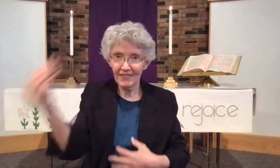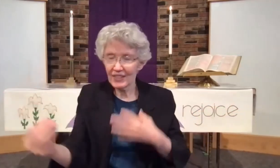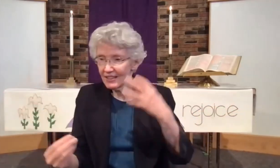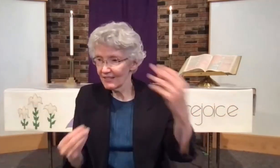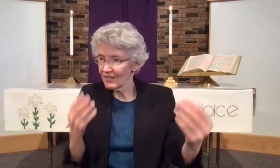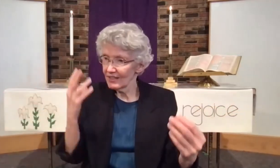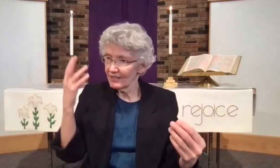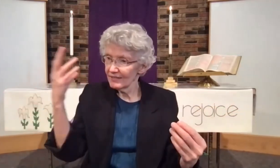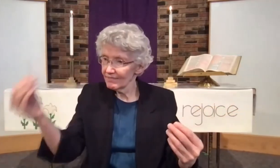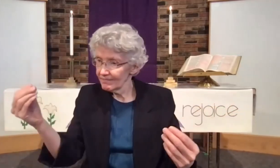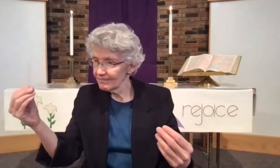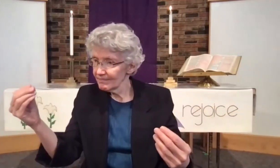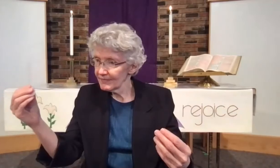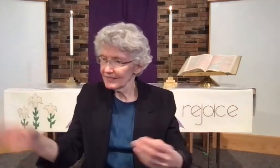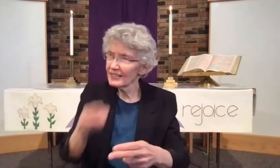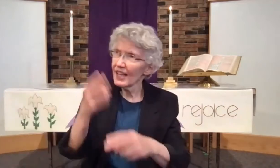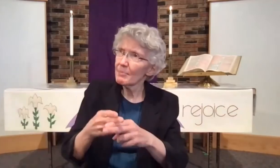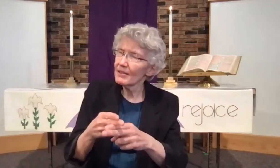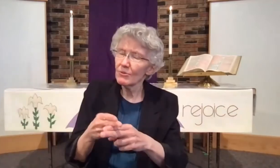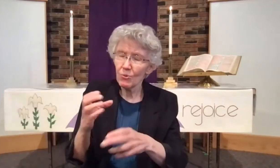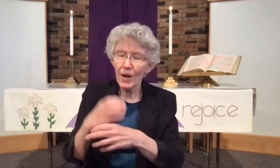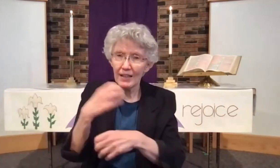We go in the name of the Creator